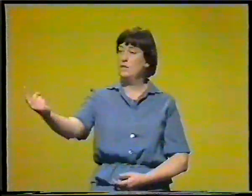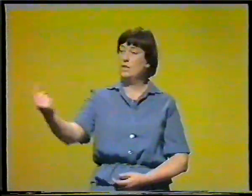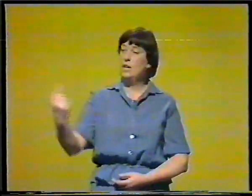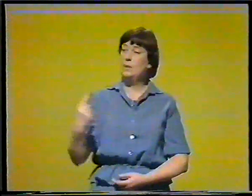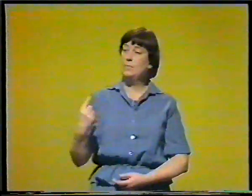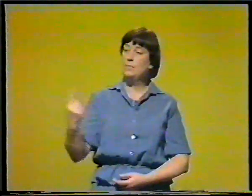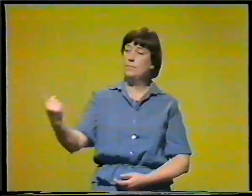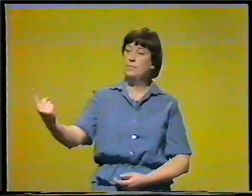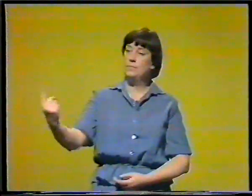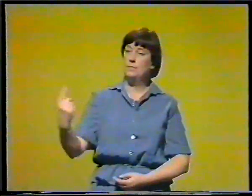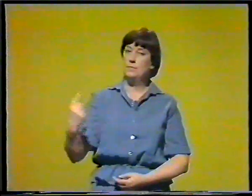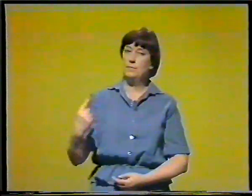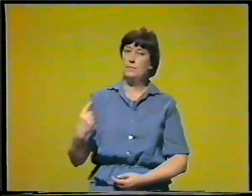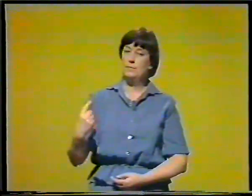To come.